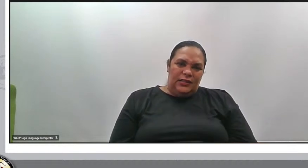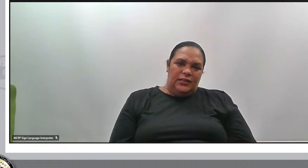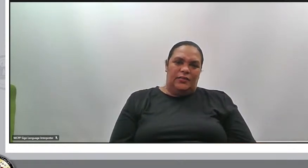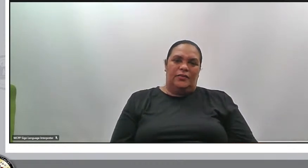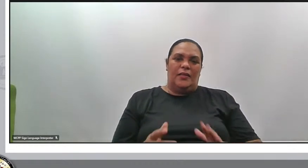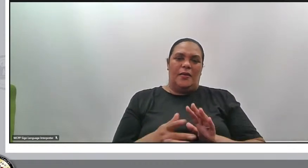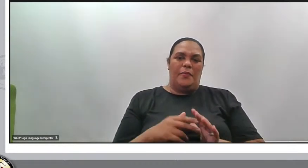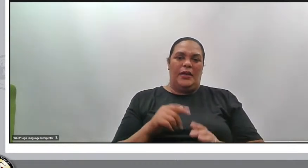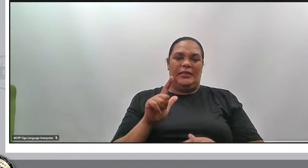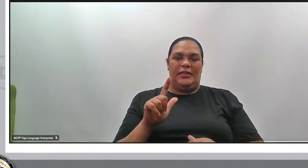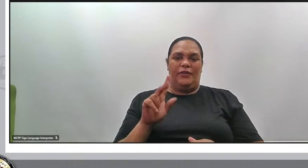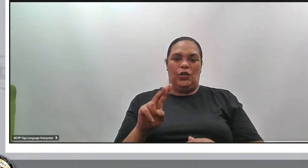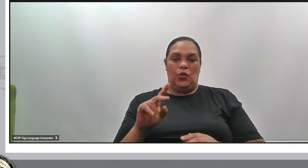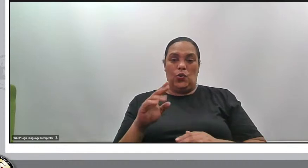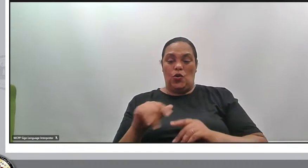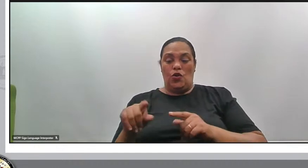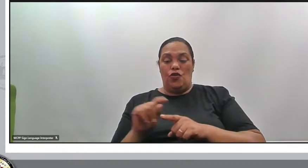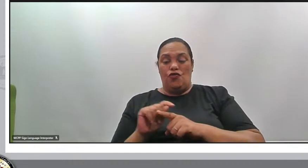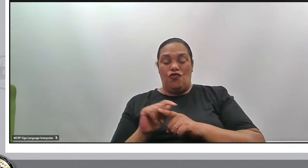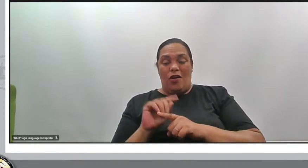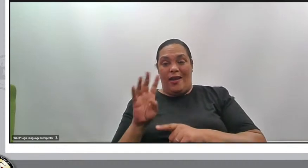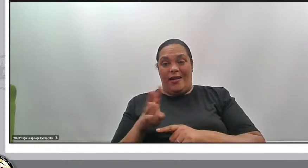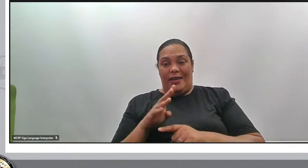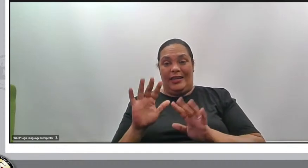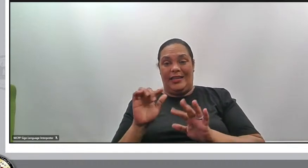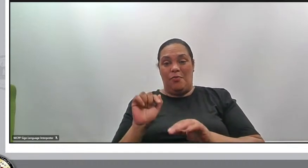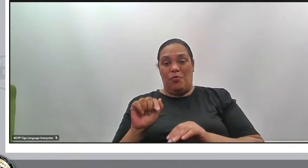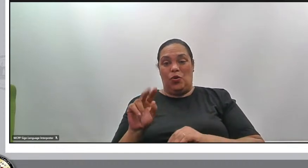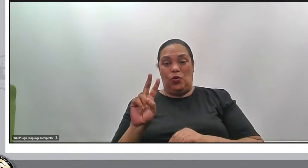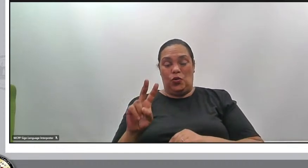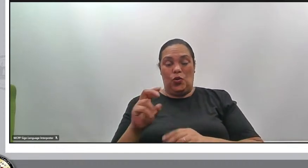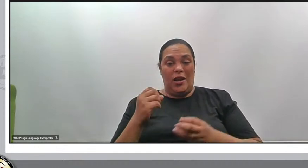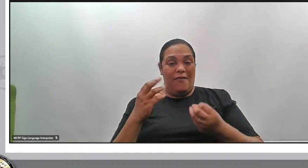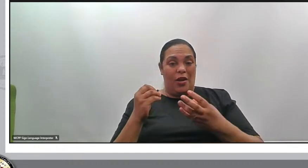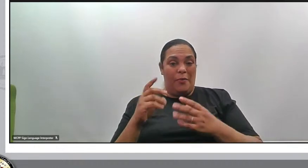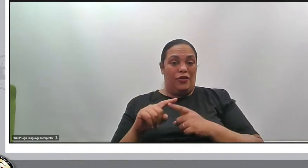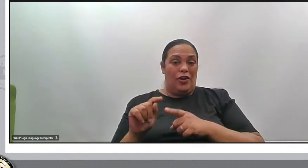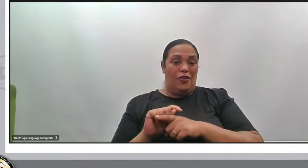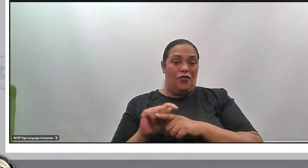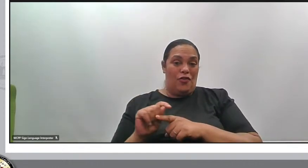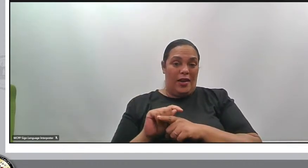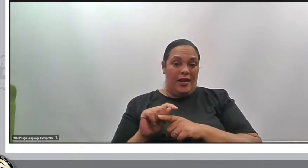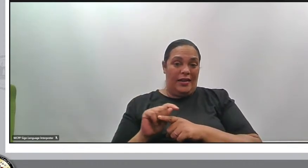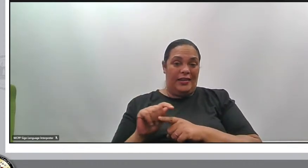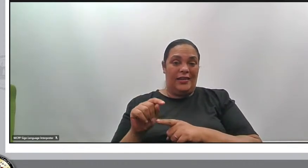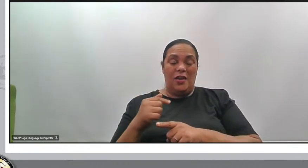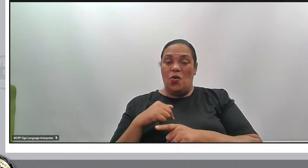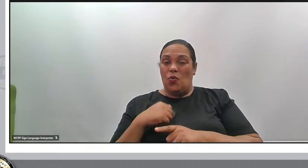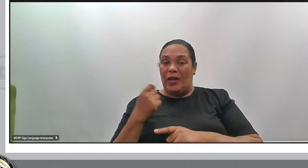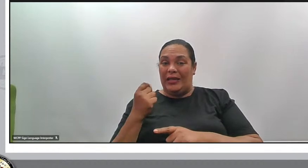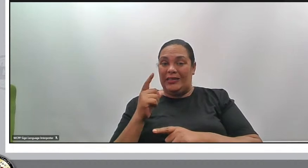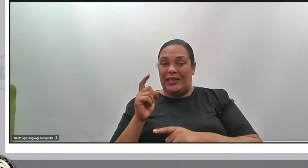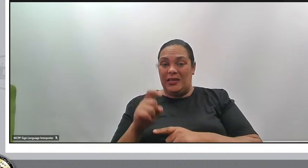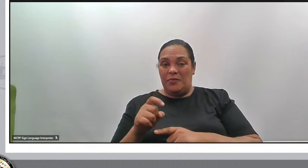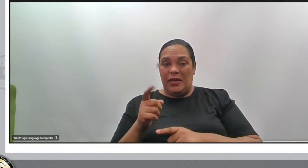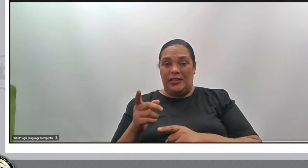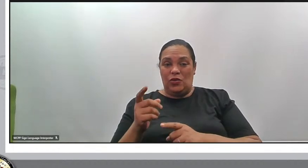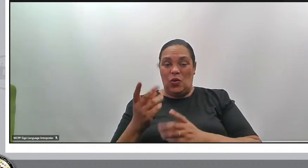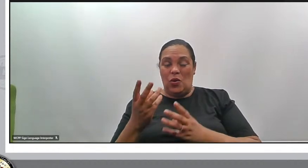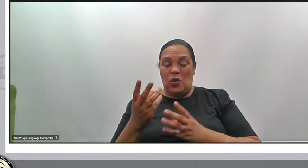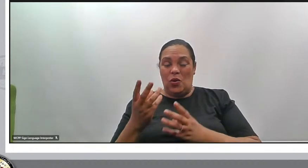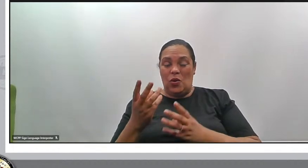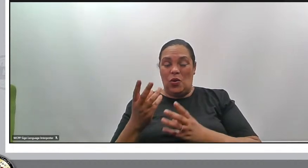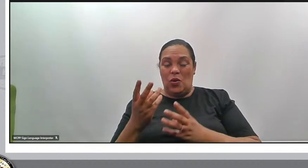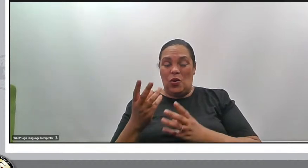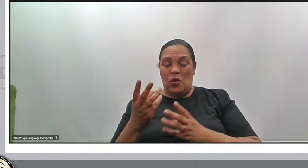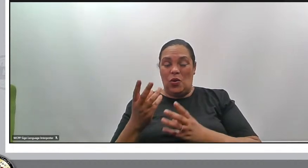training, table 10.2 on information and training, are we to understand the figures